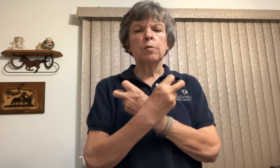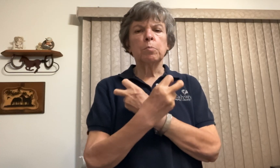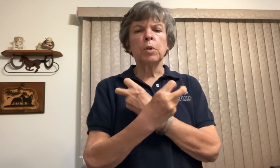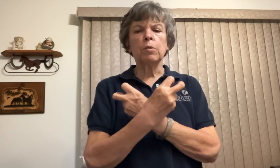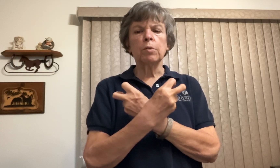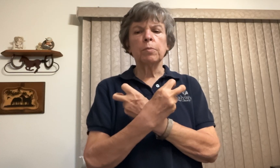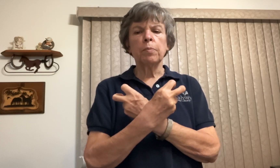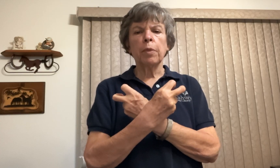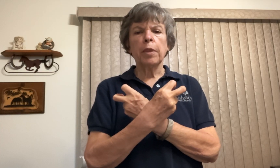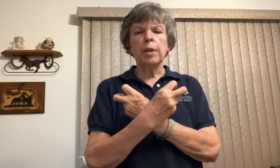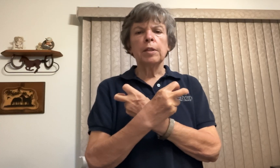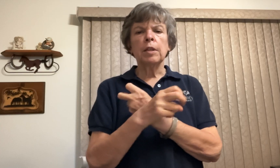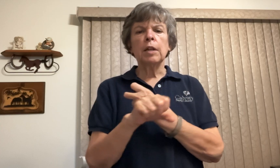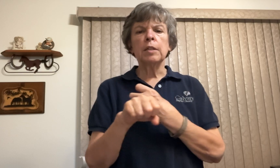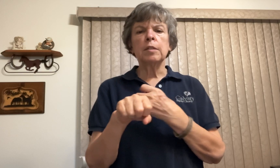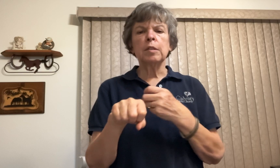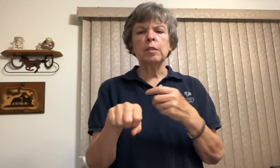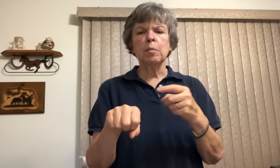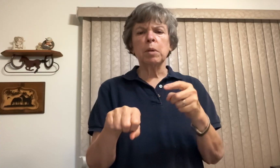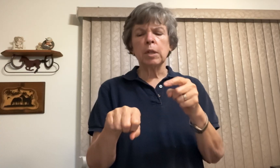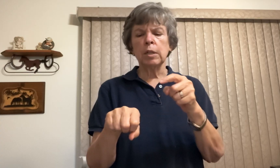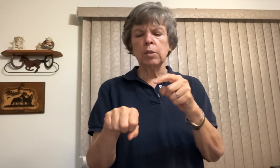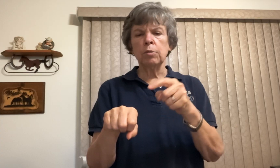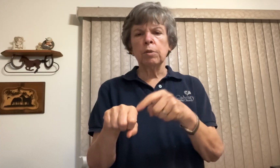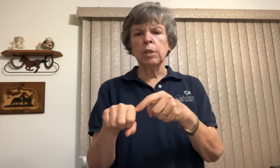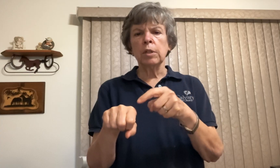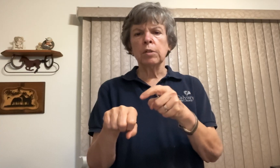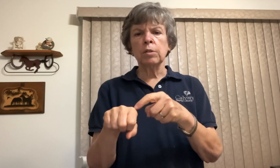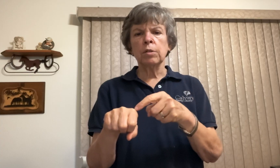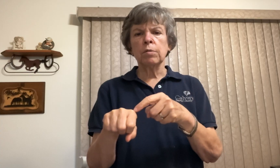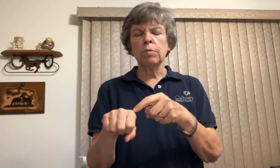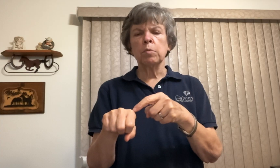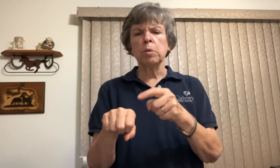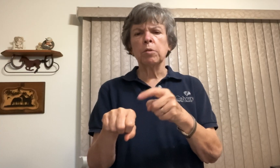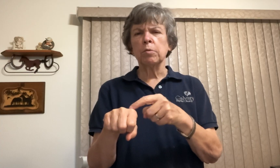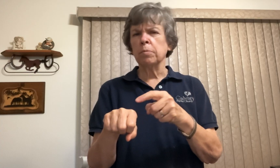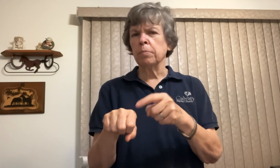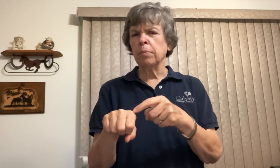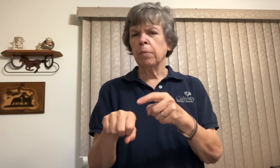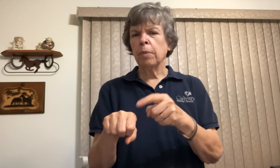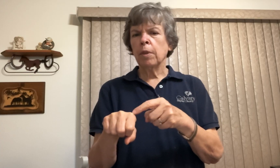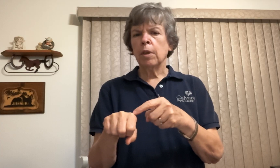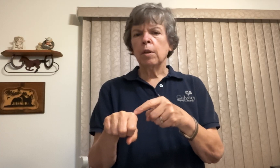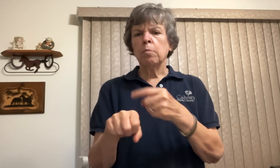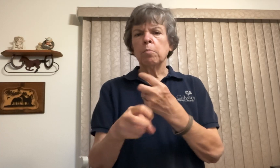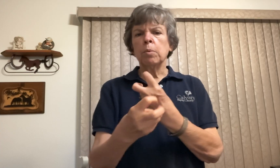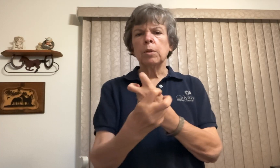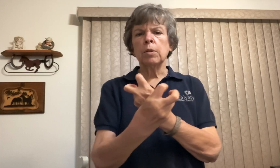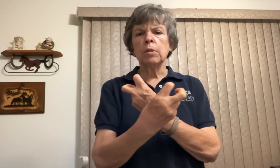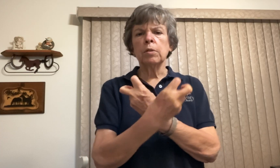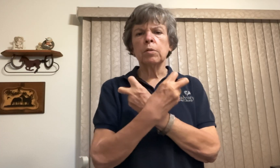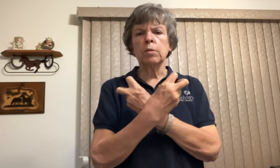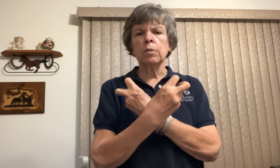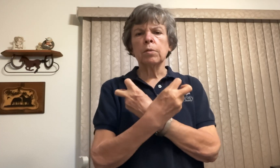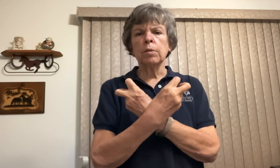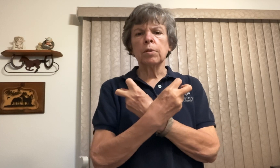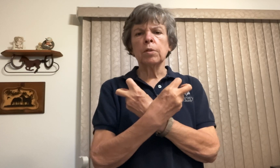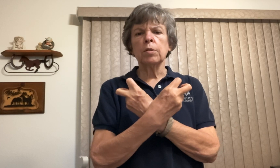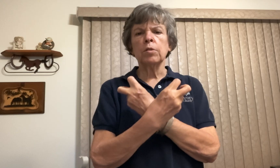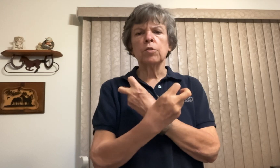Bone. Now I did see somebody do this for bone, but this is